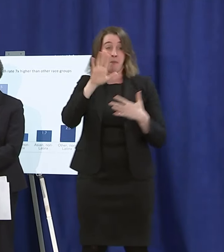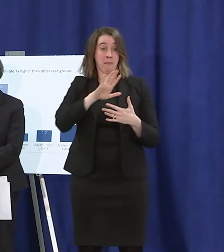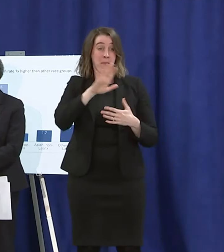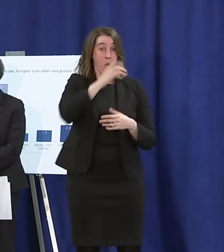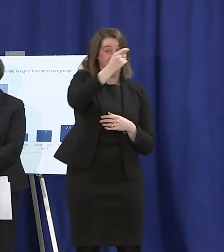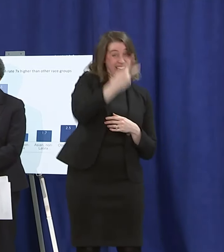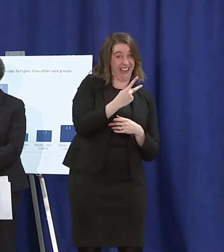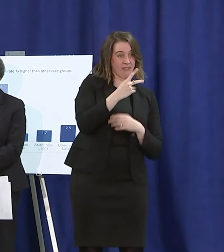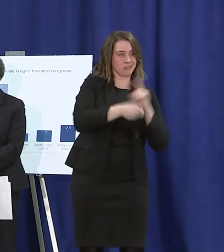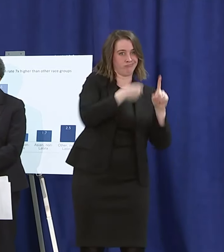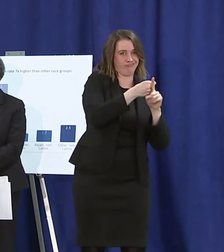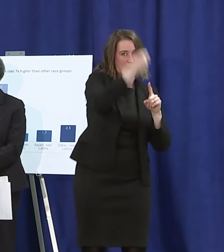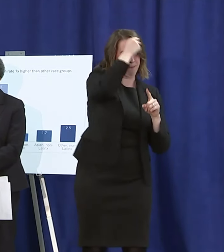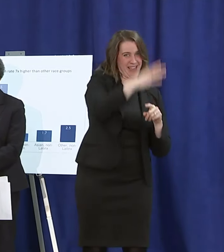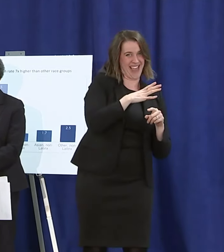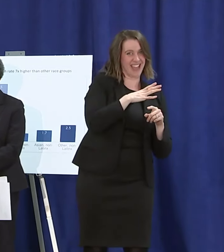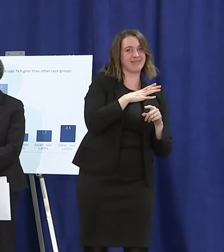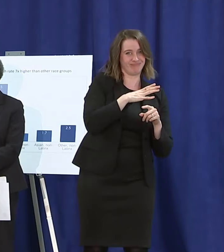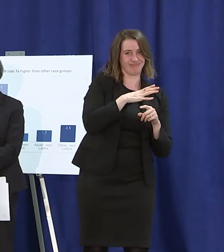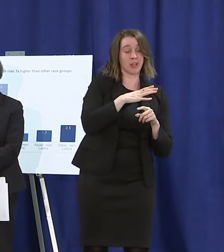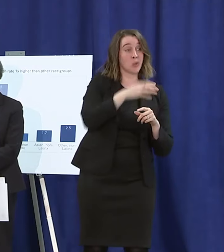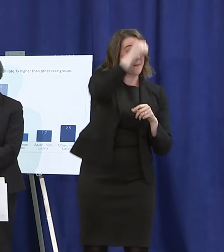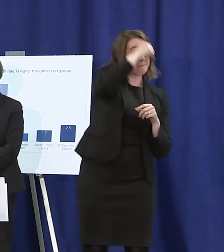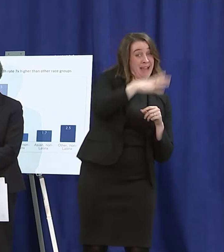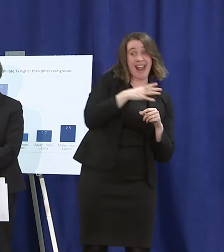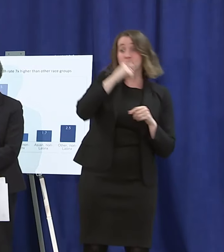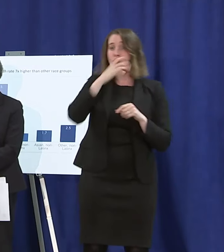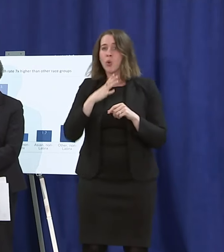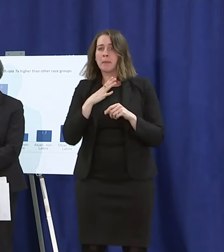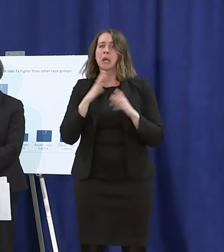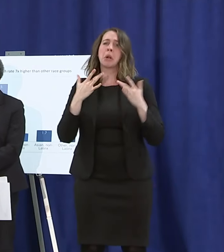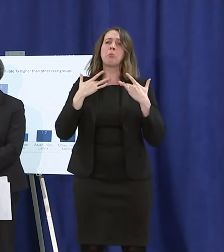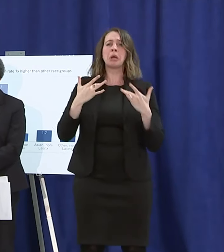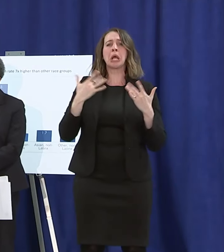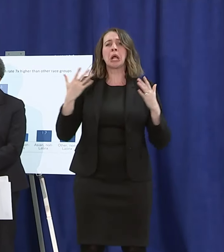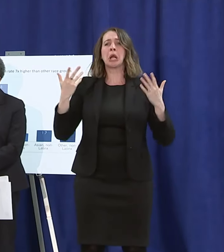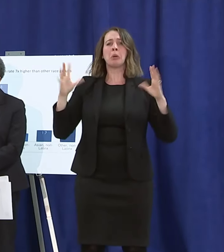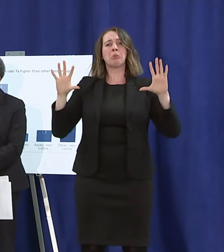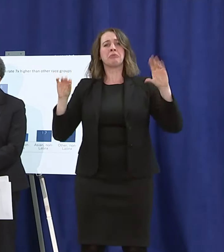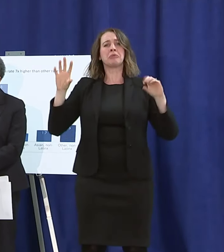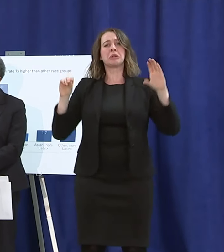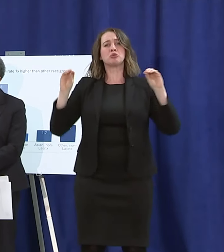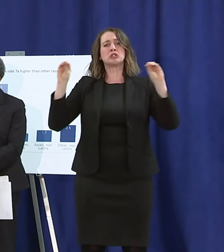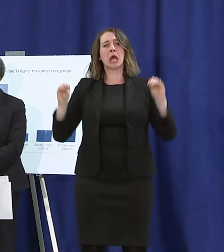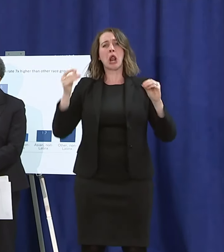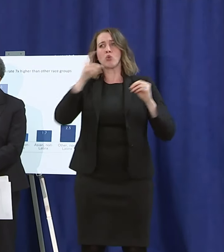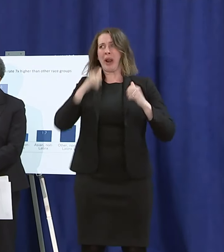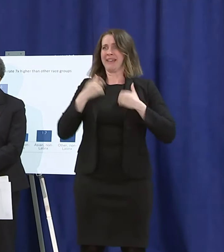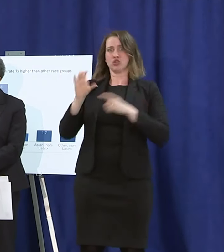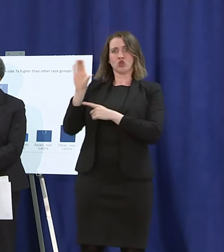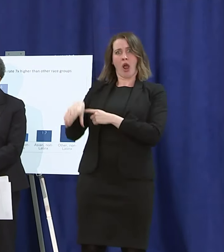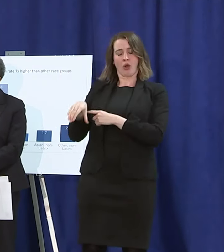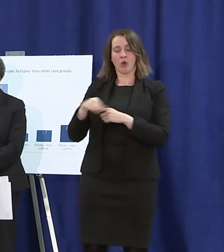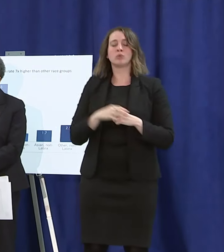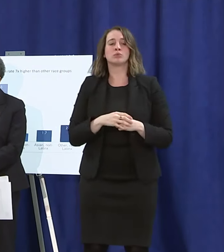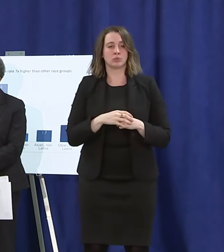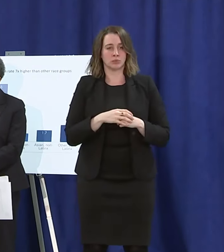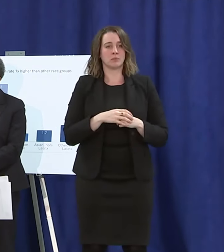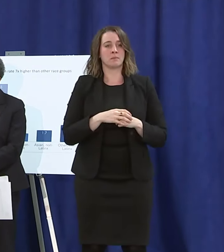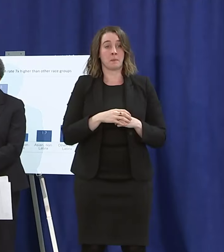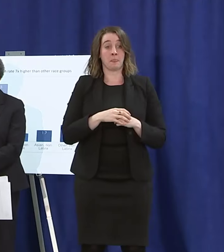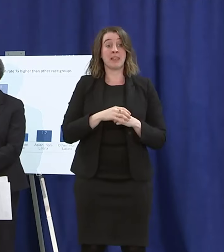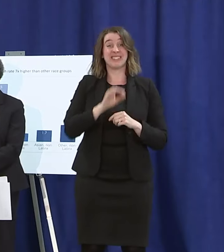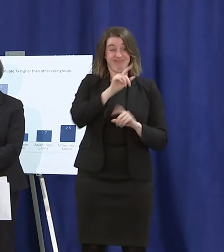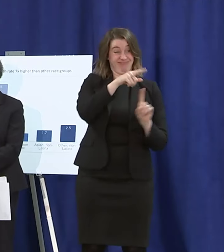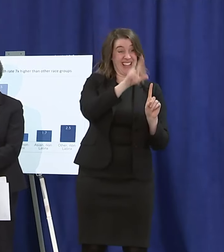would expect, we're split 50-50 men and women as a society, 63% of Chicago's deaths have been in